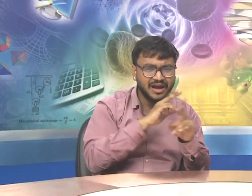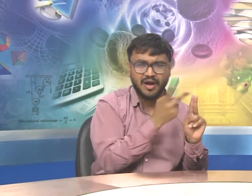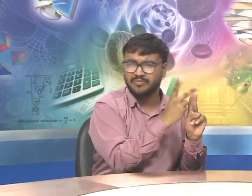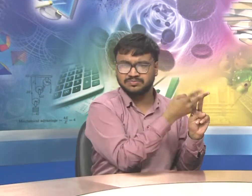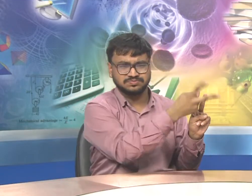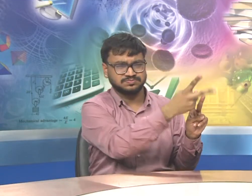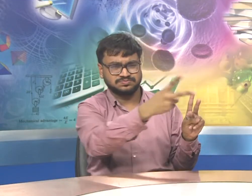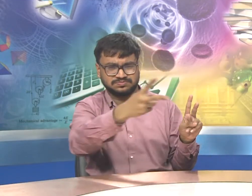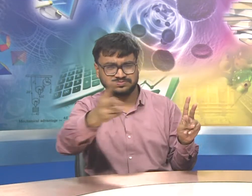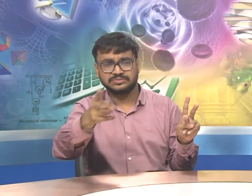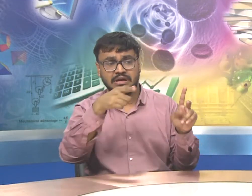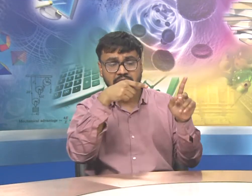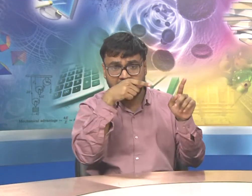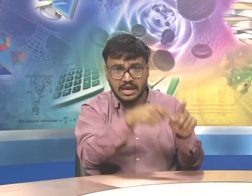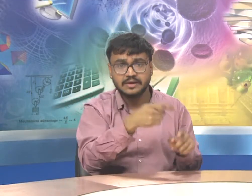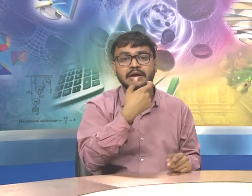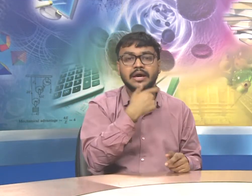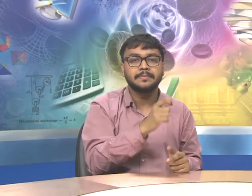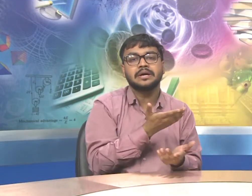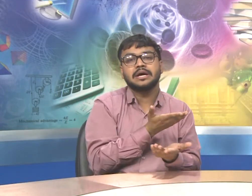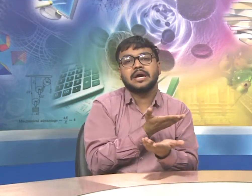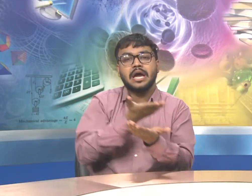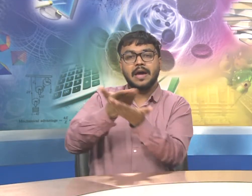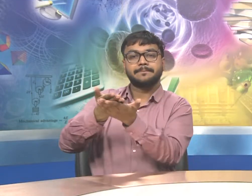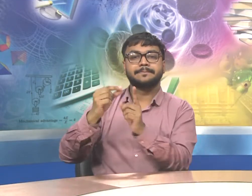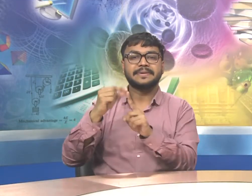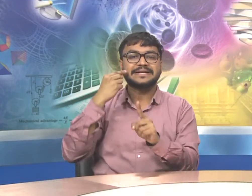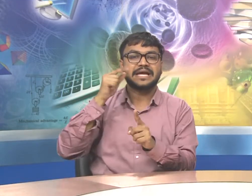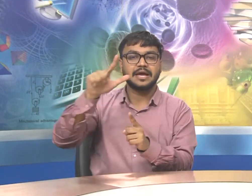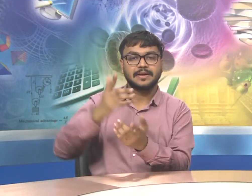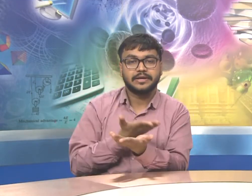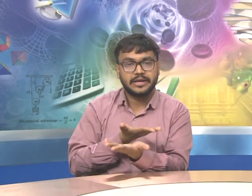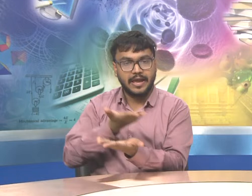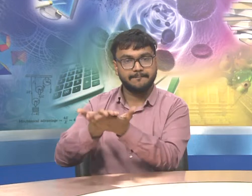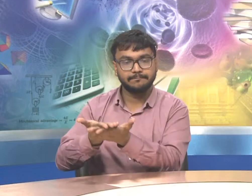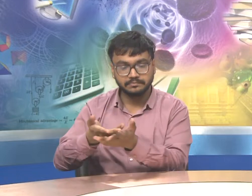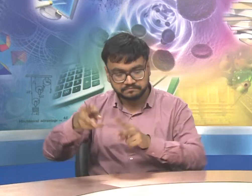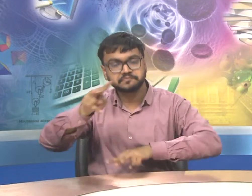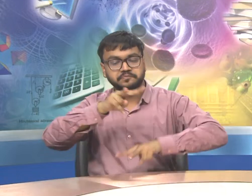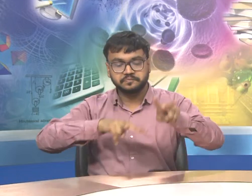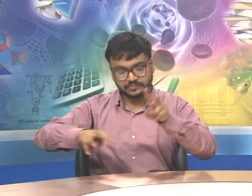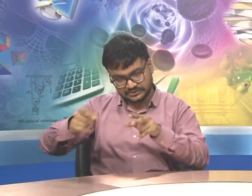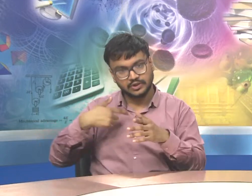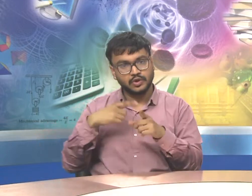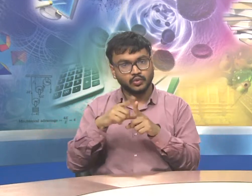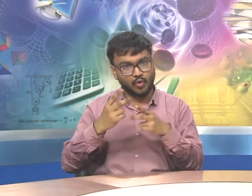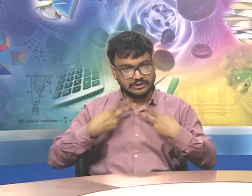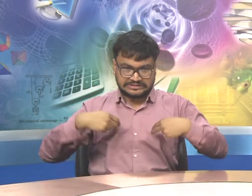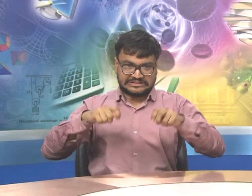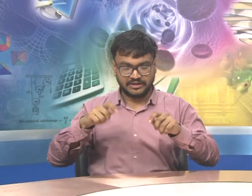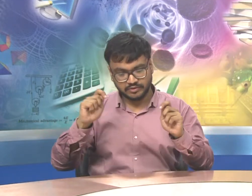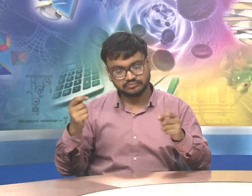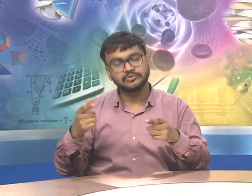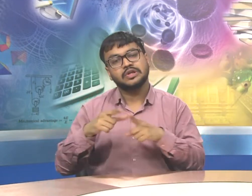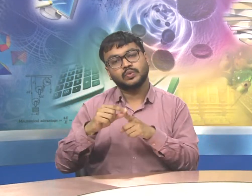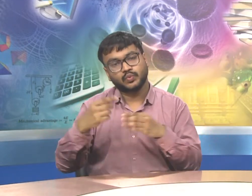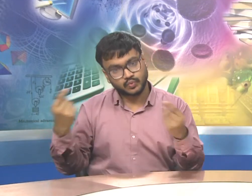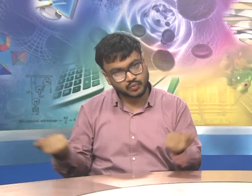filed PIL for protection of environment, which brought up the use of CNG